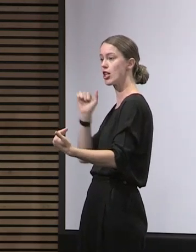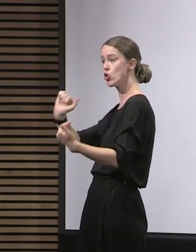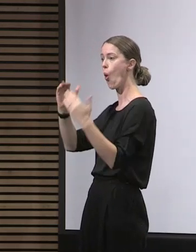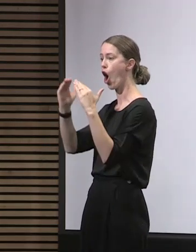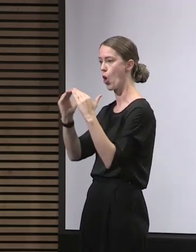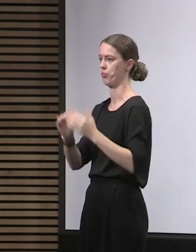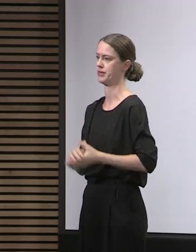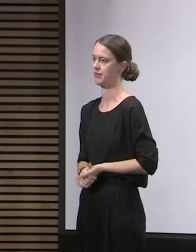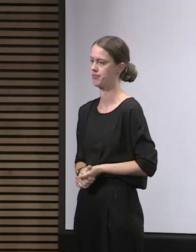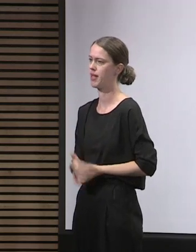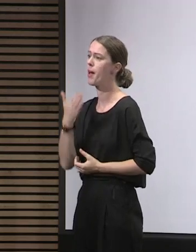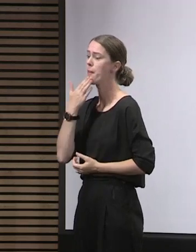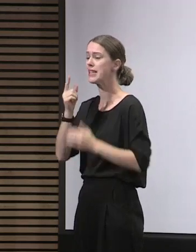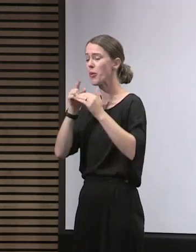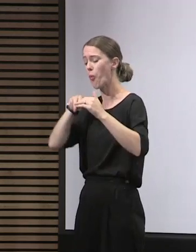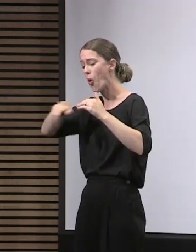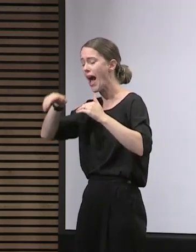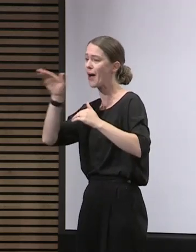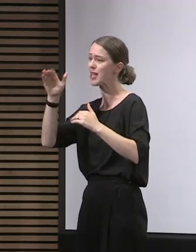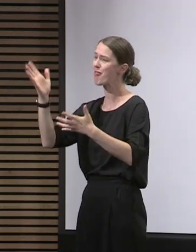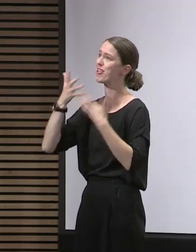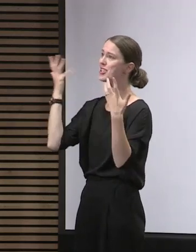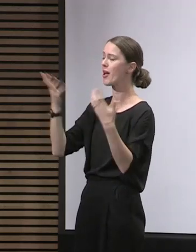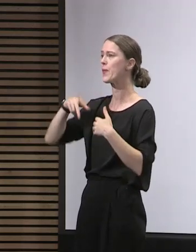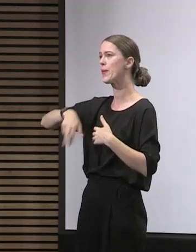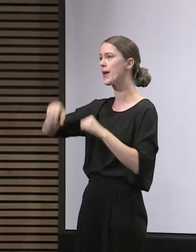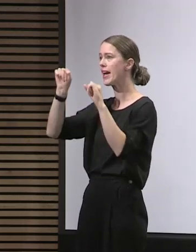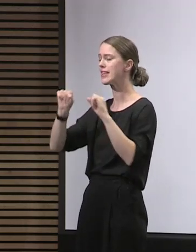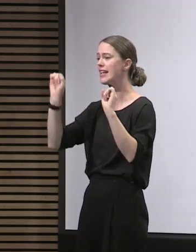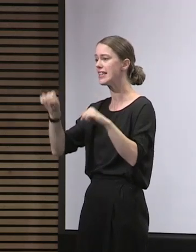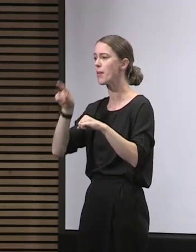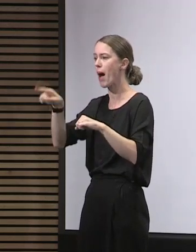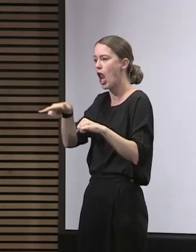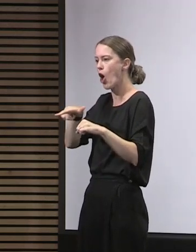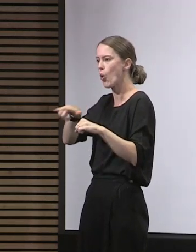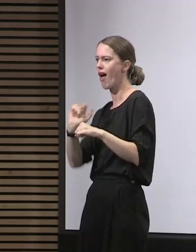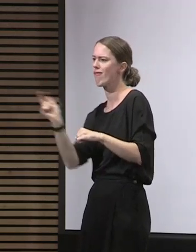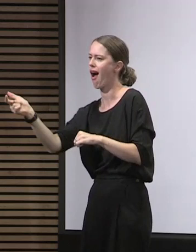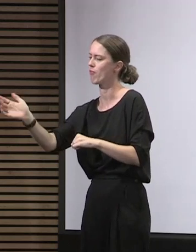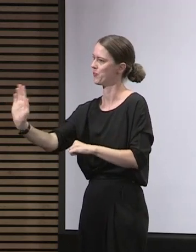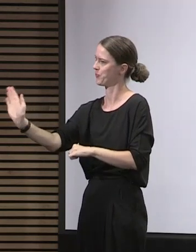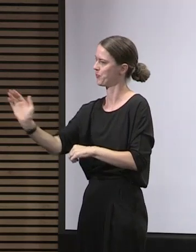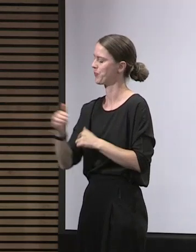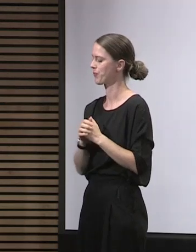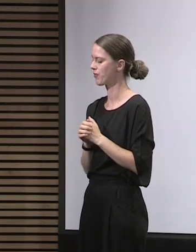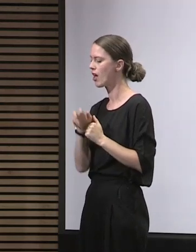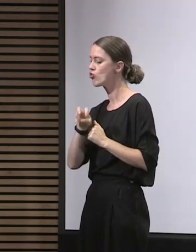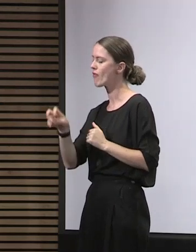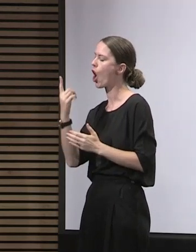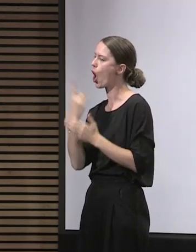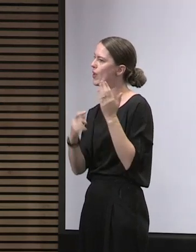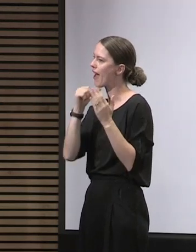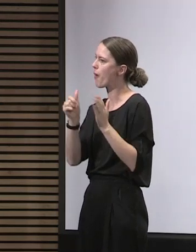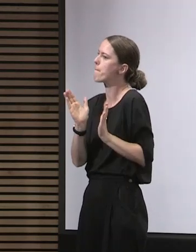home. Please do get outdoors for some fresh air and exercise, but do stay local. Travel should be restricted to that